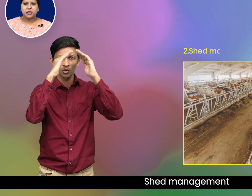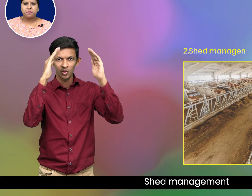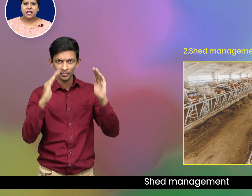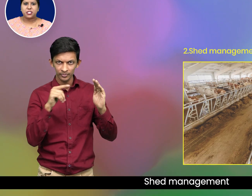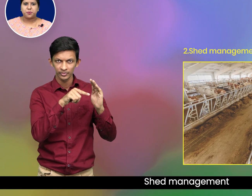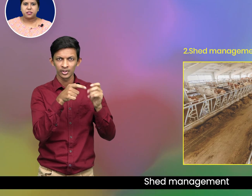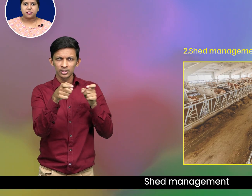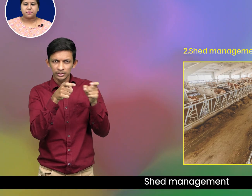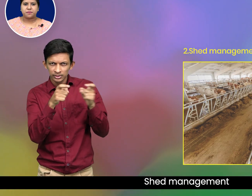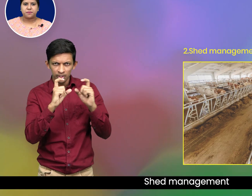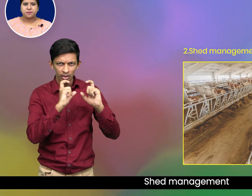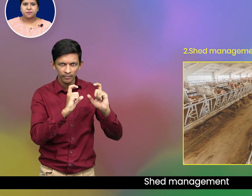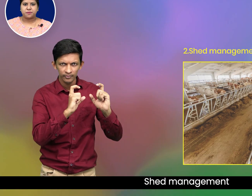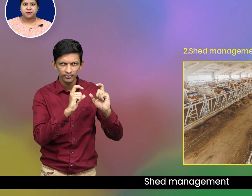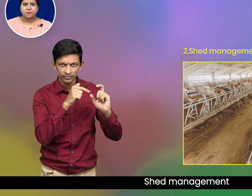Shed management.